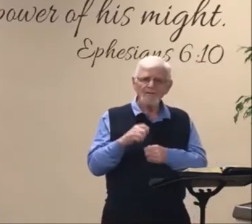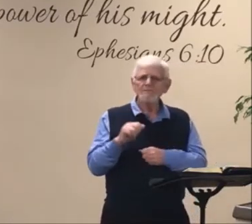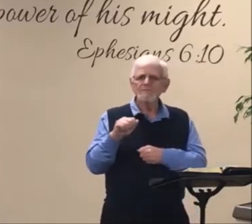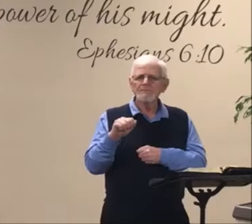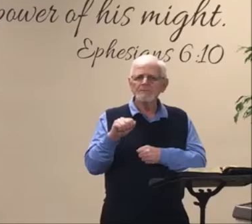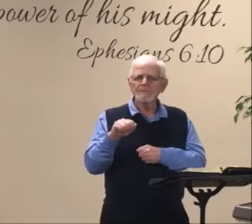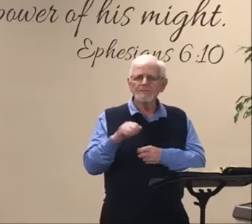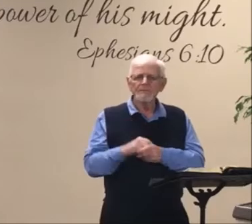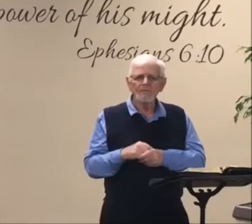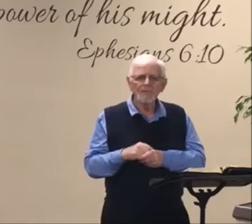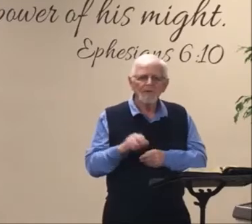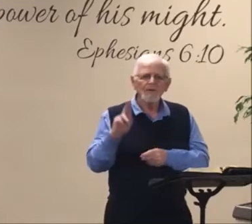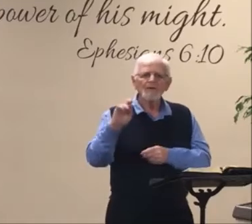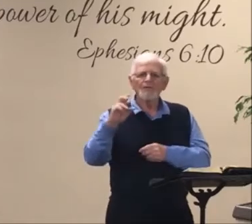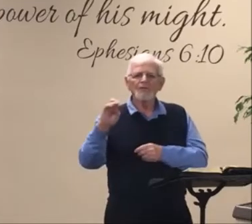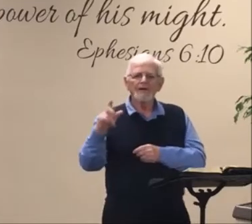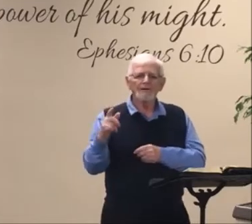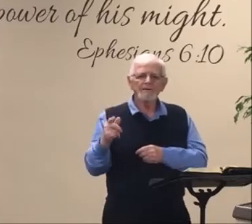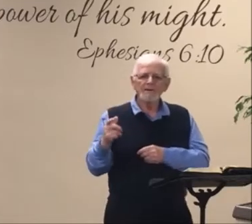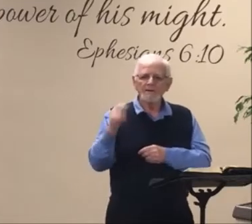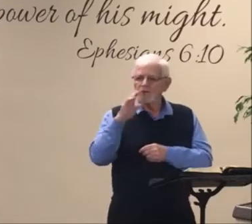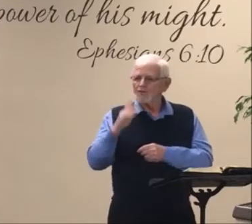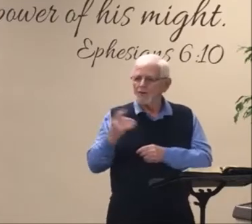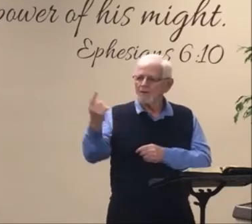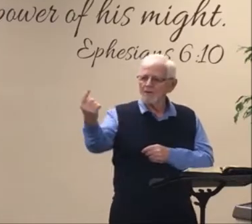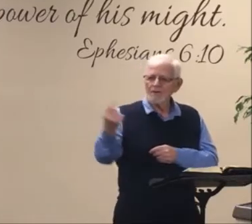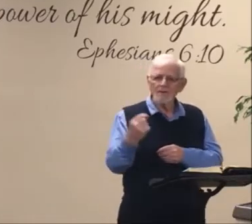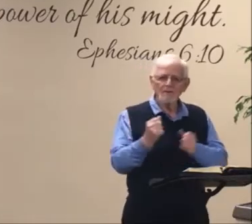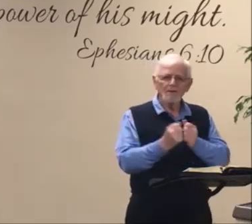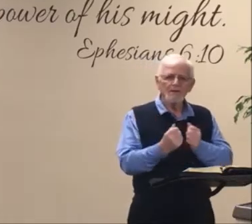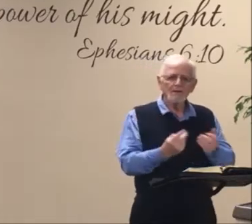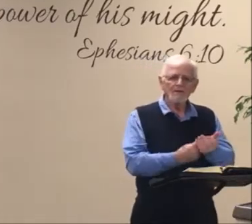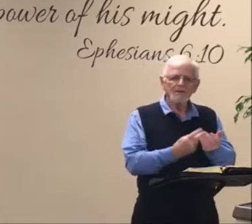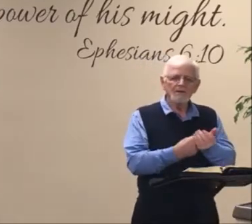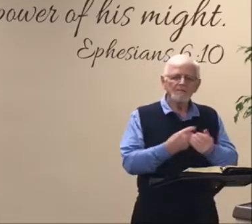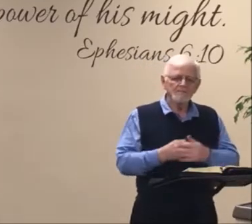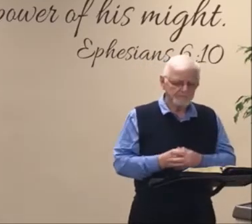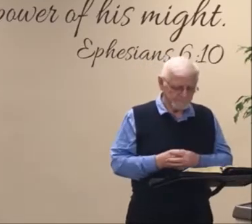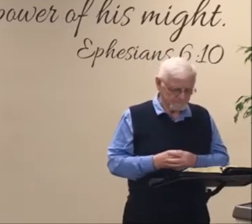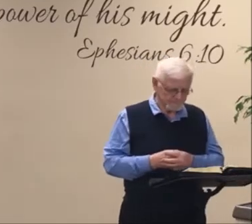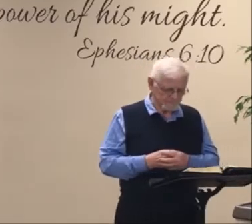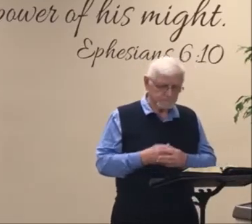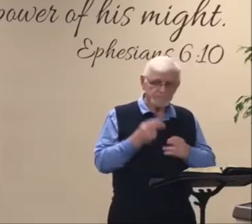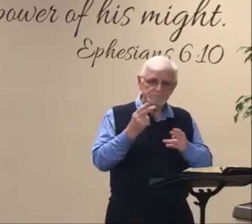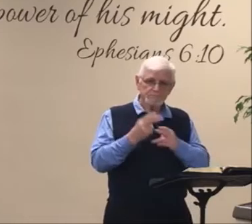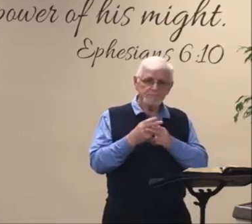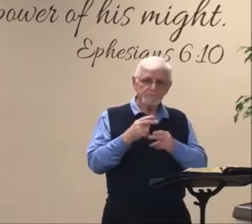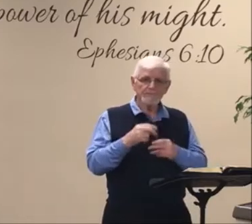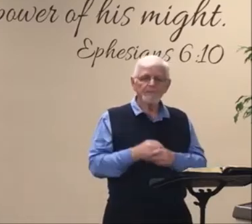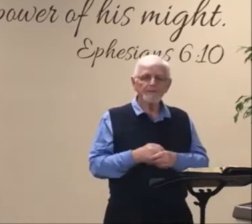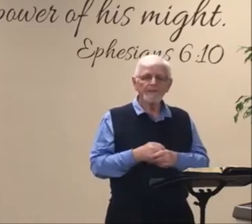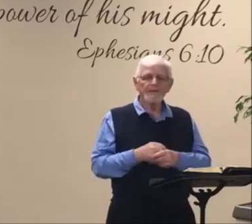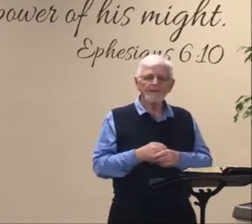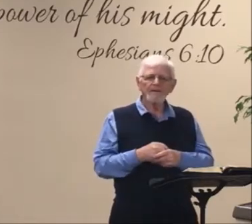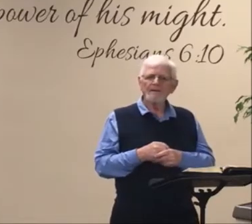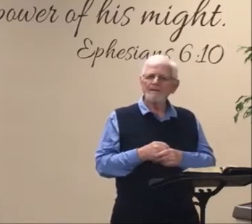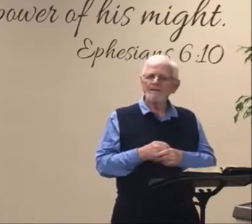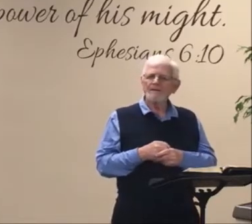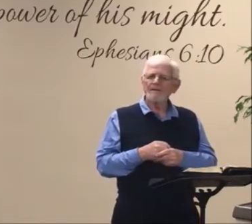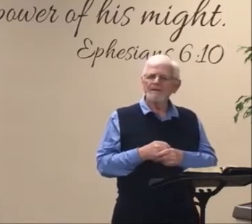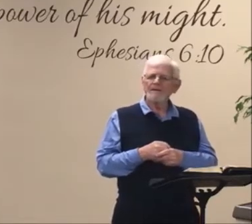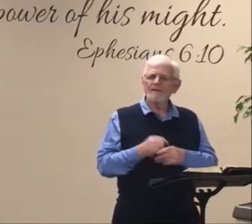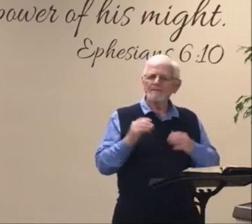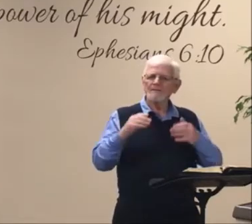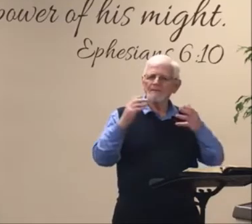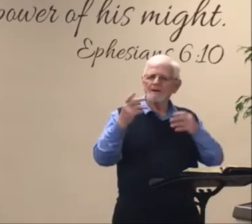his daughter, cometh with the sheep. Rachel, the word Rachel means sheep. Verse 7, and he said, lo, it is yet high